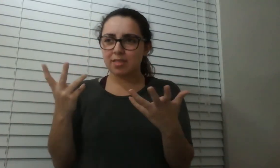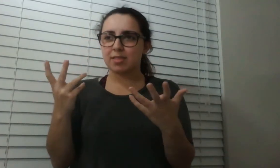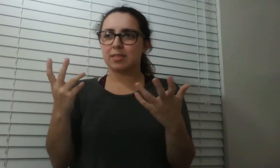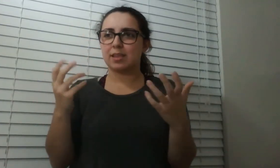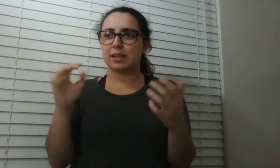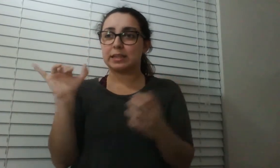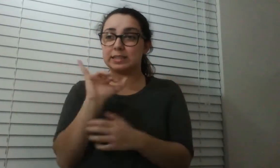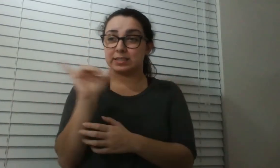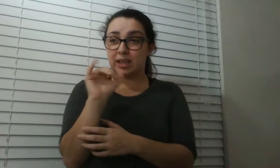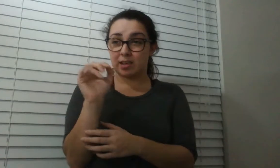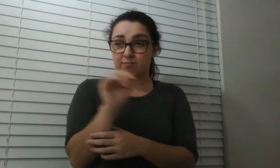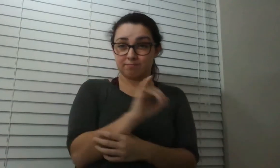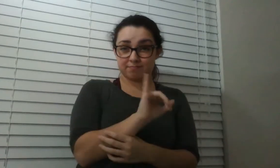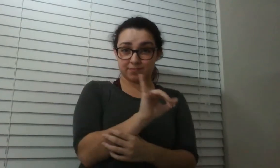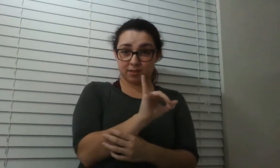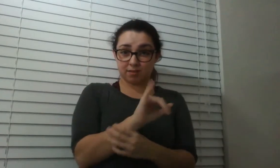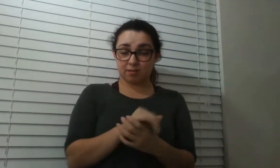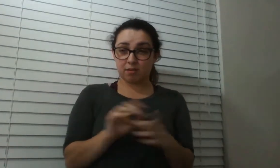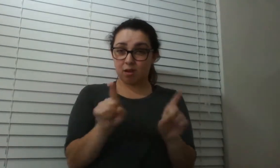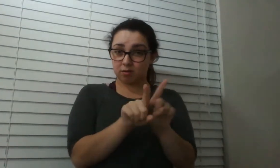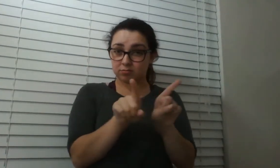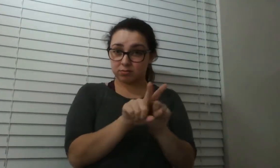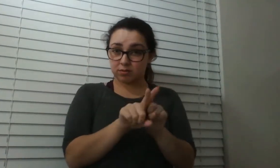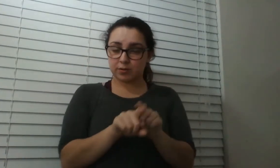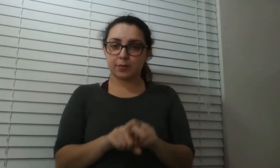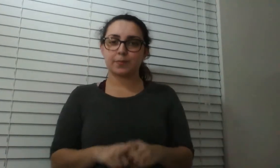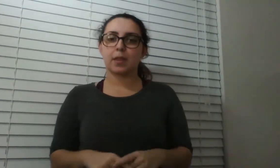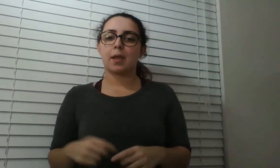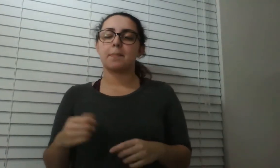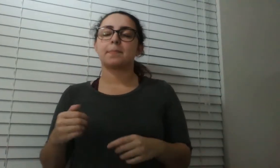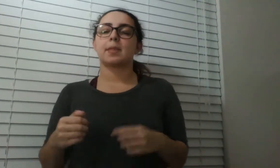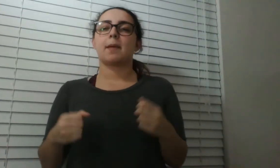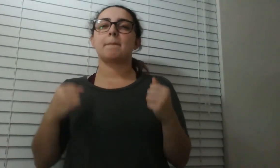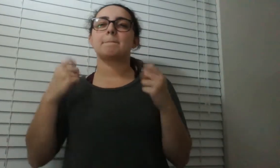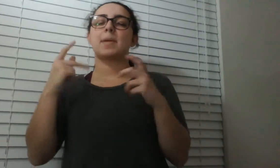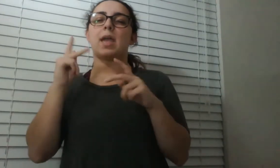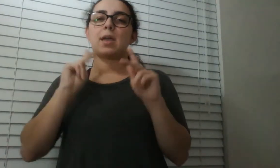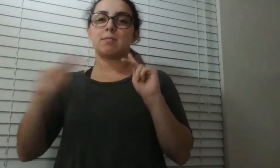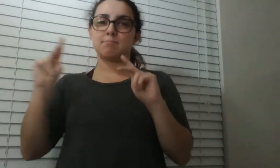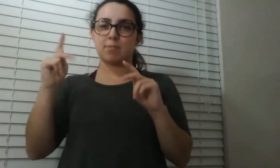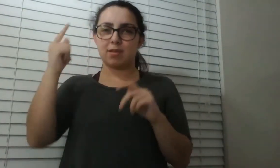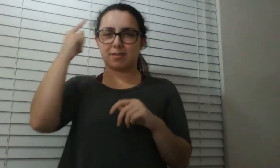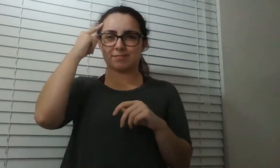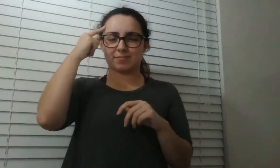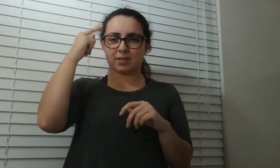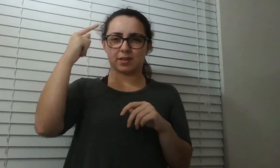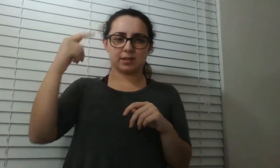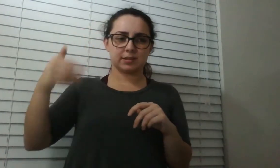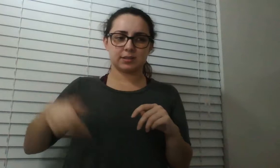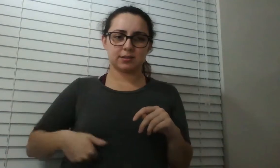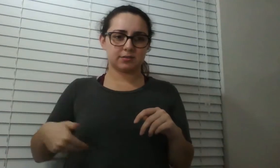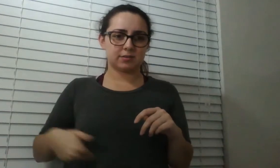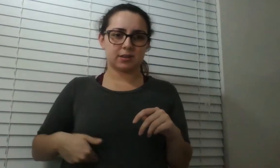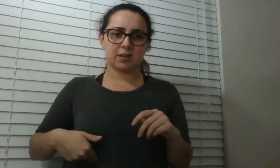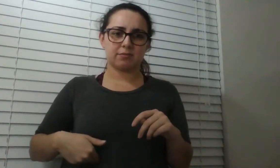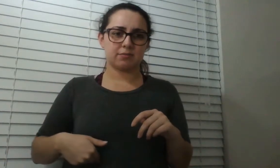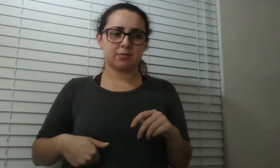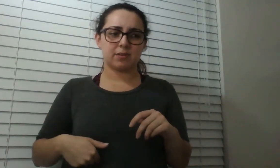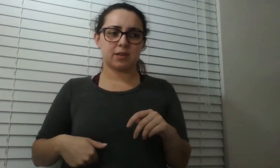people's intuition is... No. Nah. Absolutely not. Absolutely not. I'm not even hesitating. Not. Why not? Because